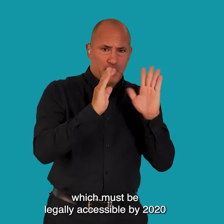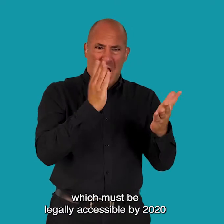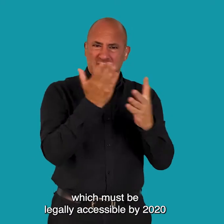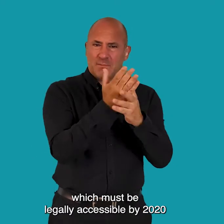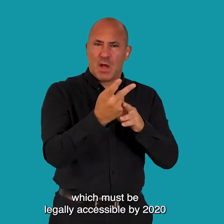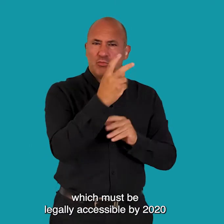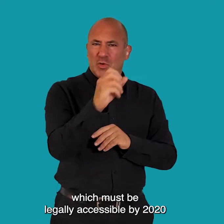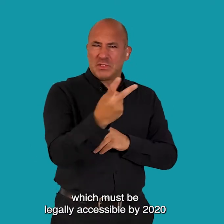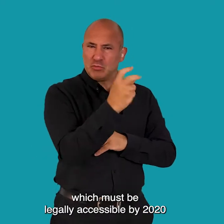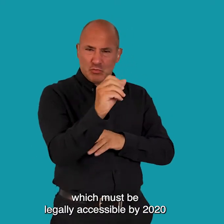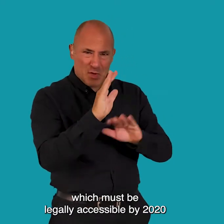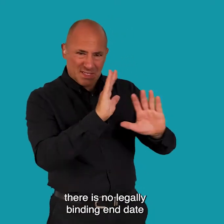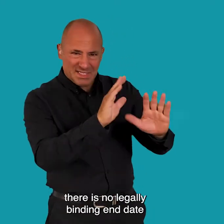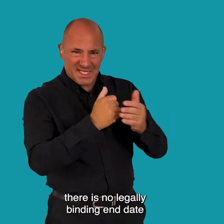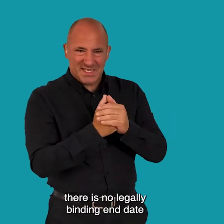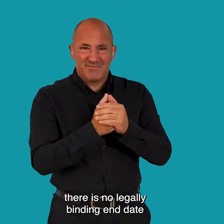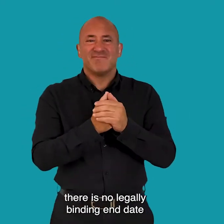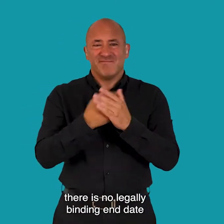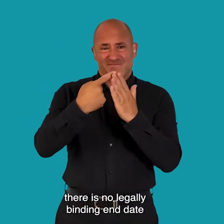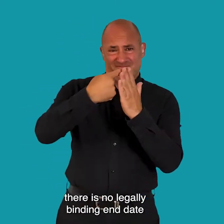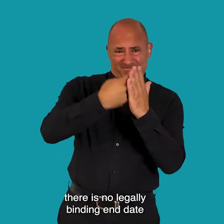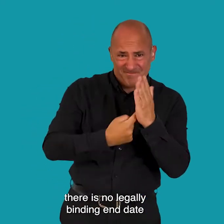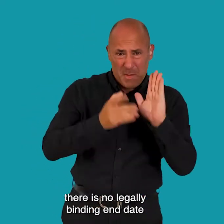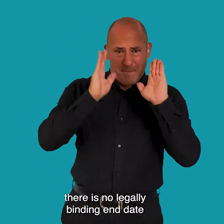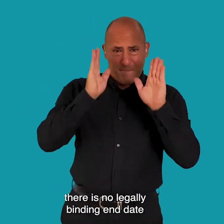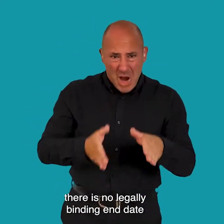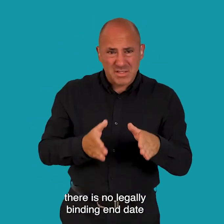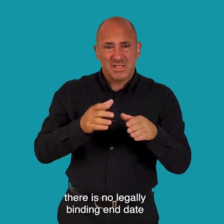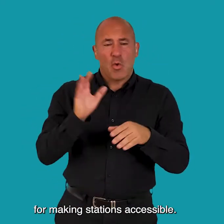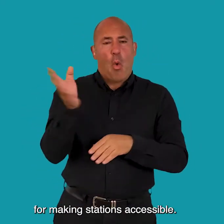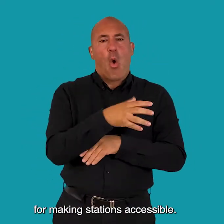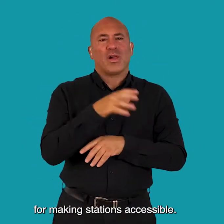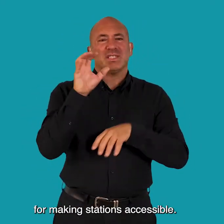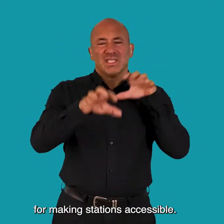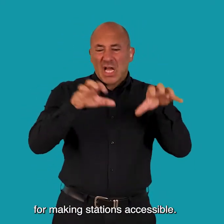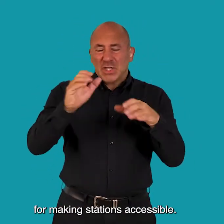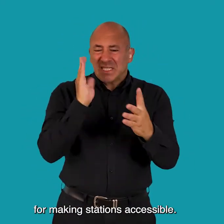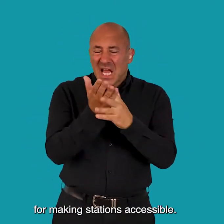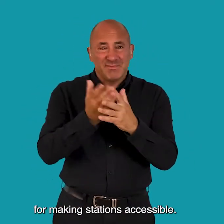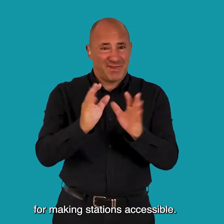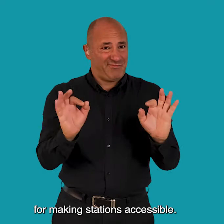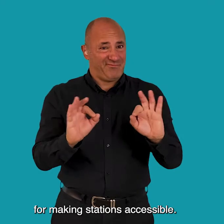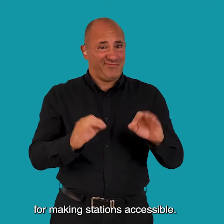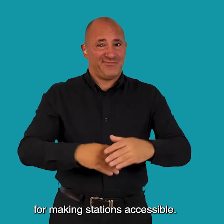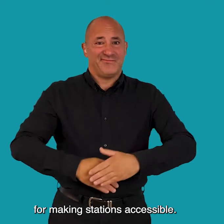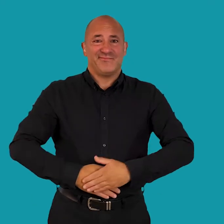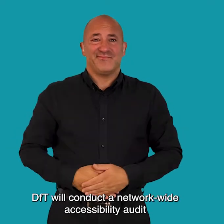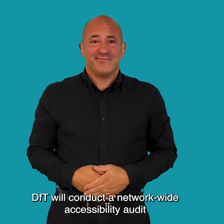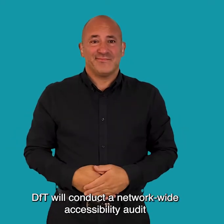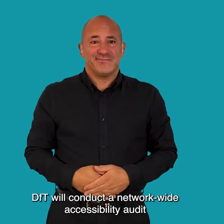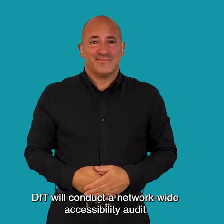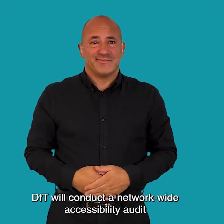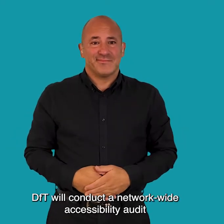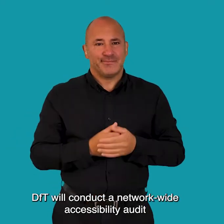by 2020, there is no legally binding end date for making stations accessible. DfT will